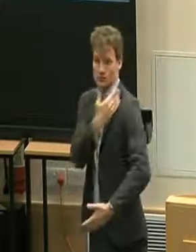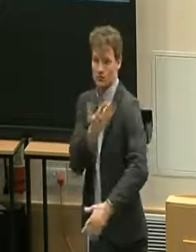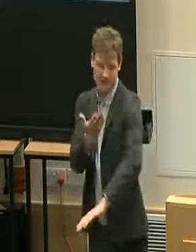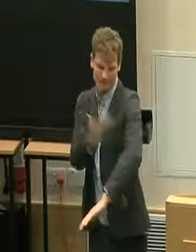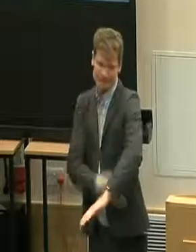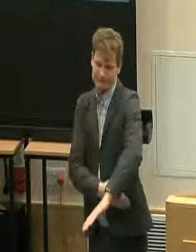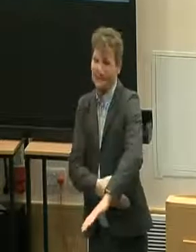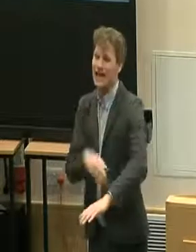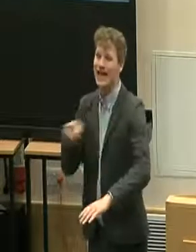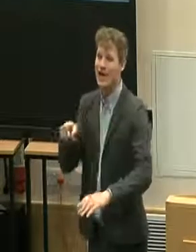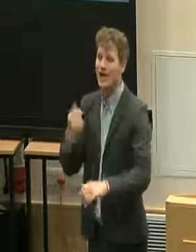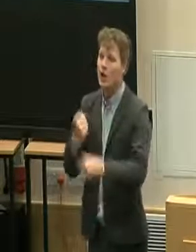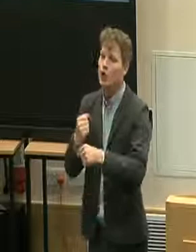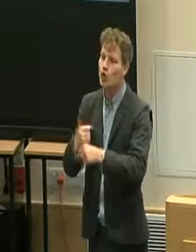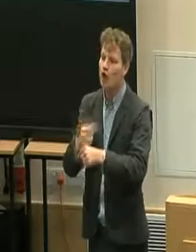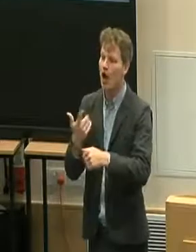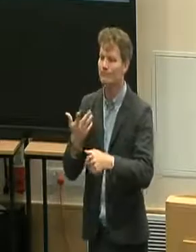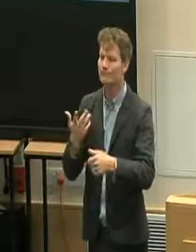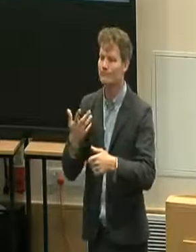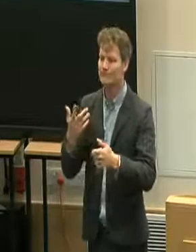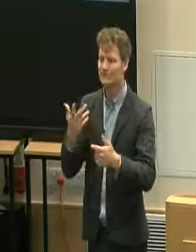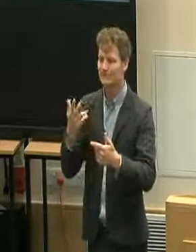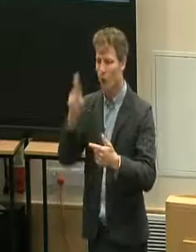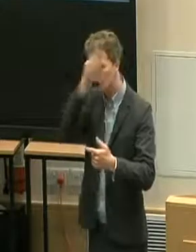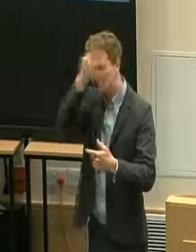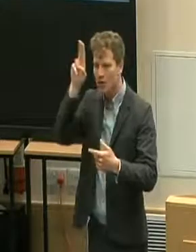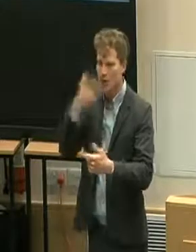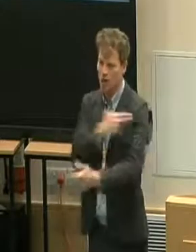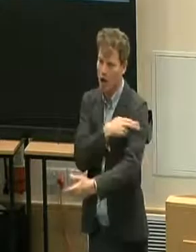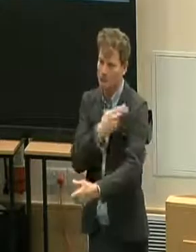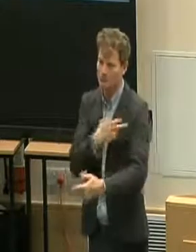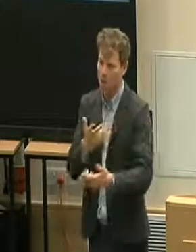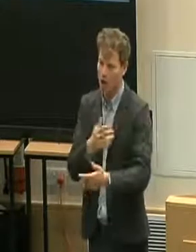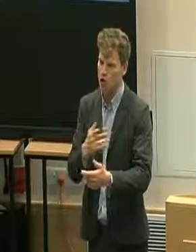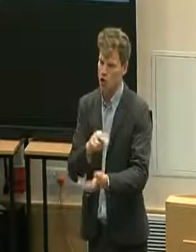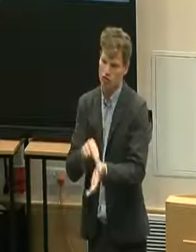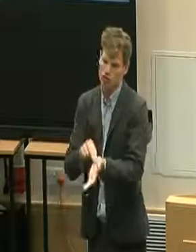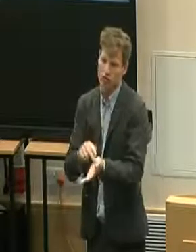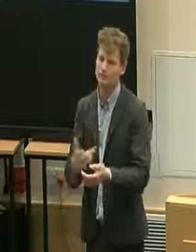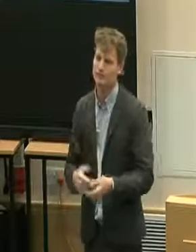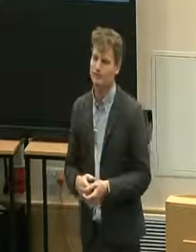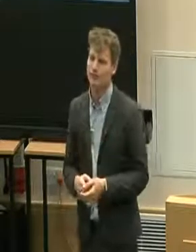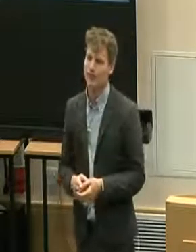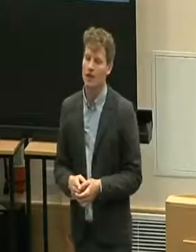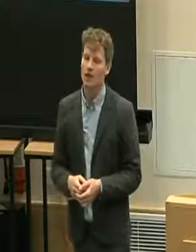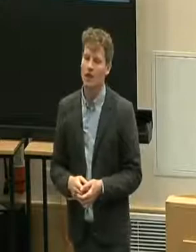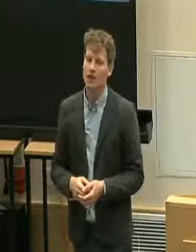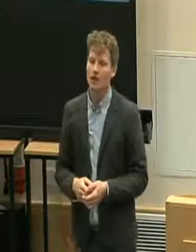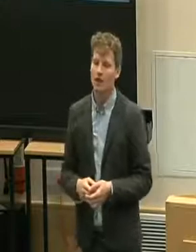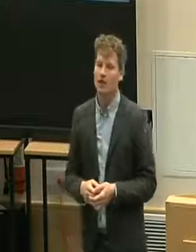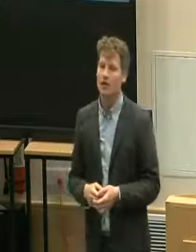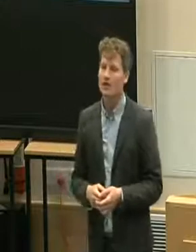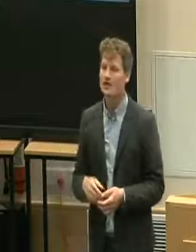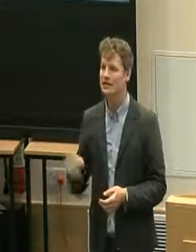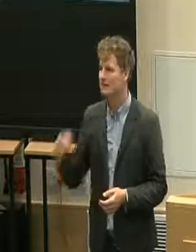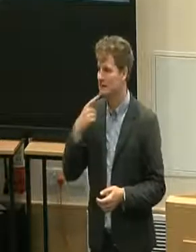making this case as a young lawyer on the Ontario Human Rights Act, saying, get you back into a job, and because you have